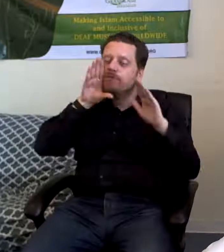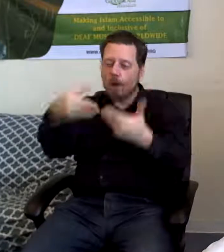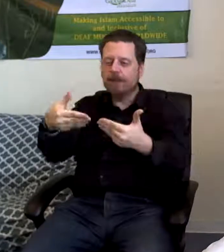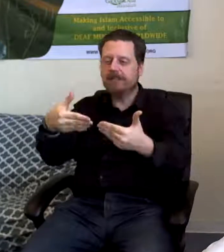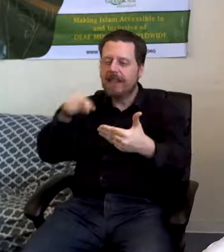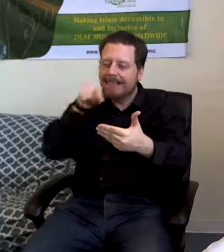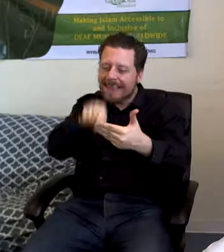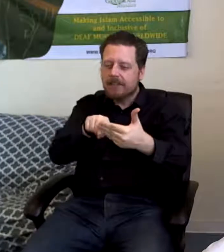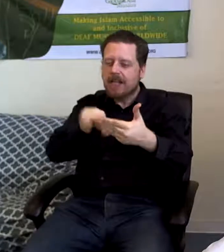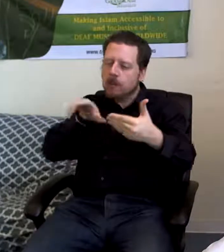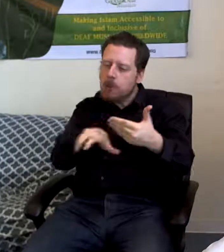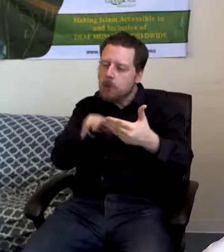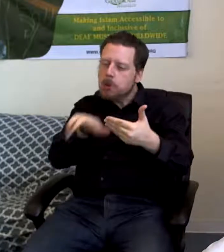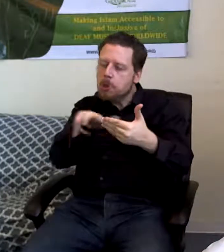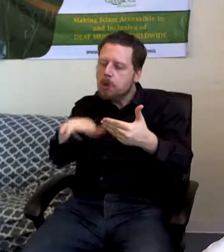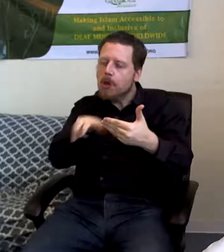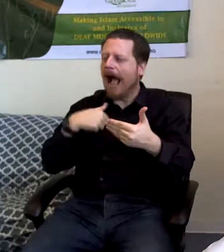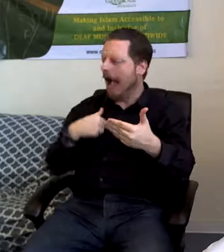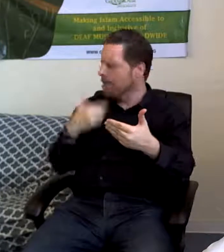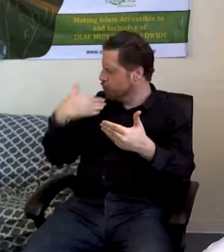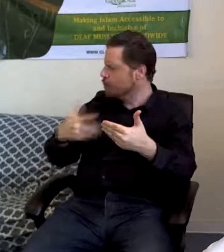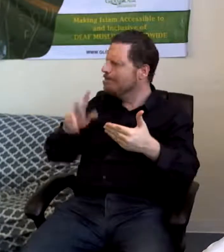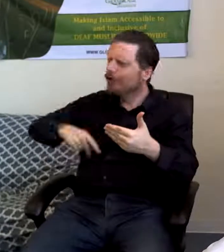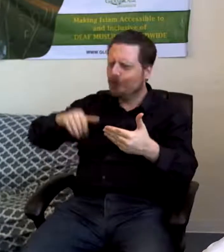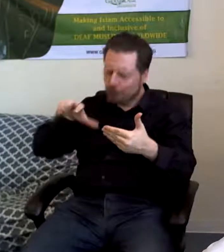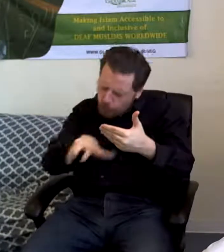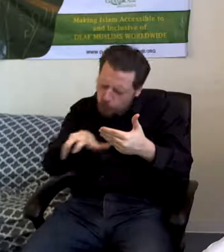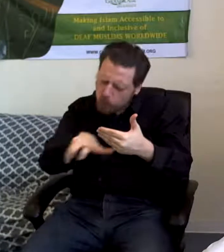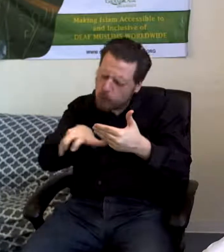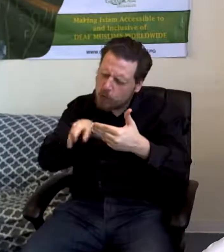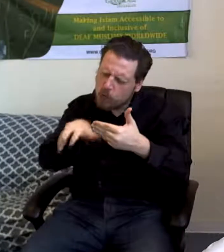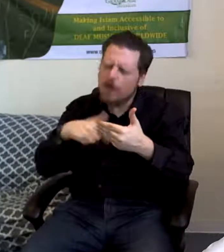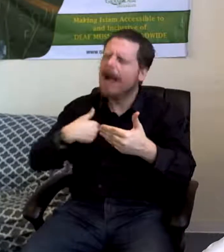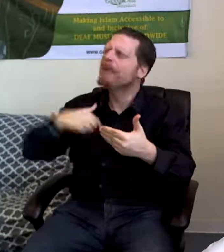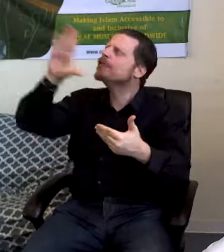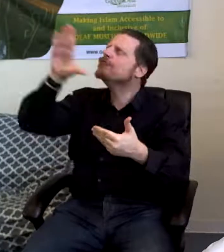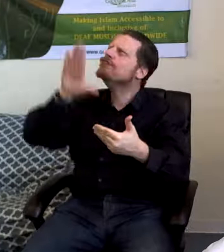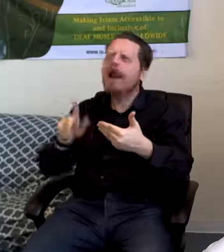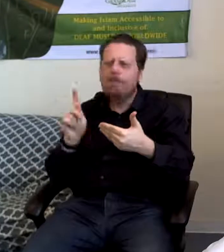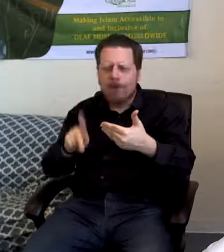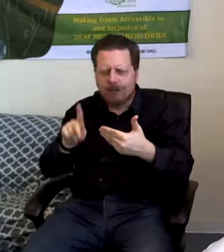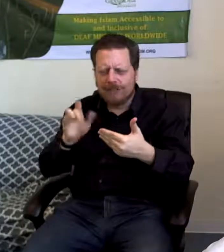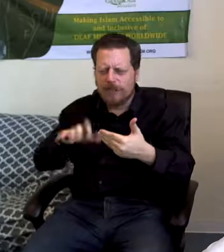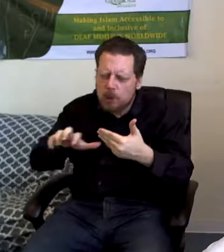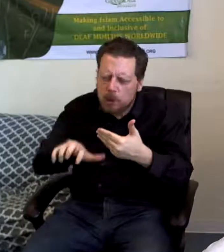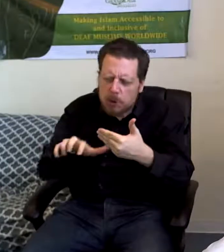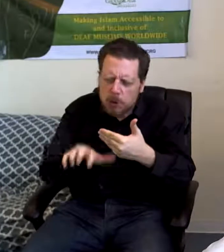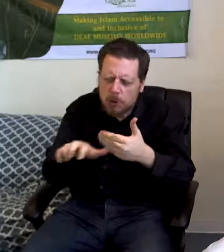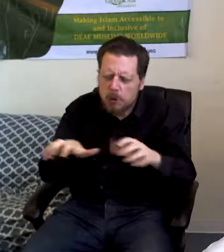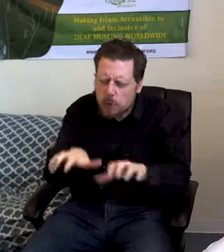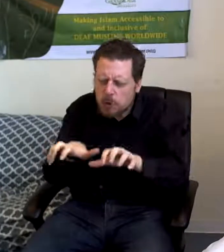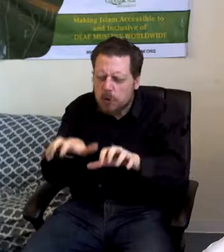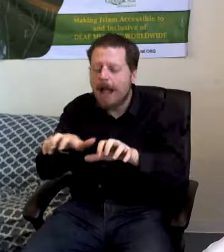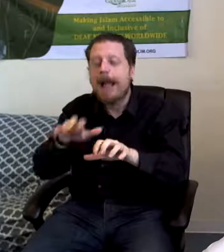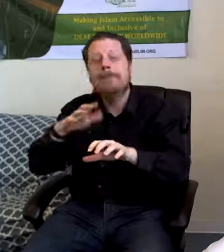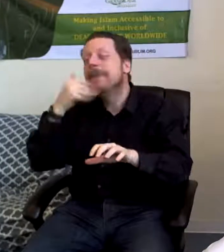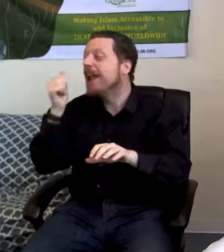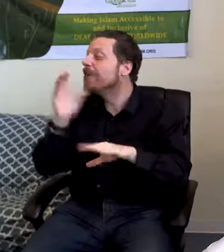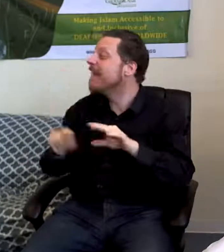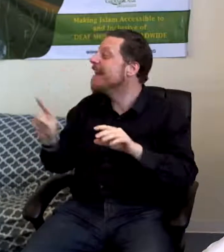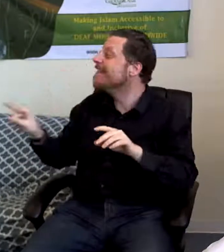good. I'm a good human being. I'm a great person. I'm even better than those who